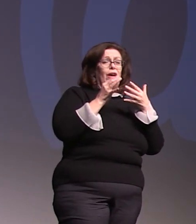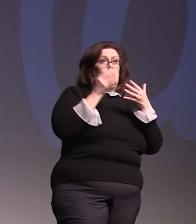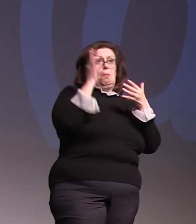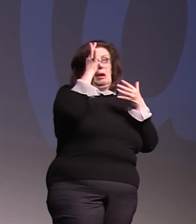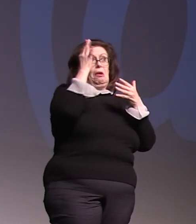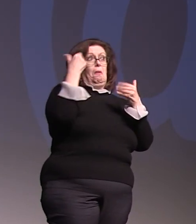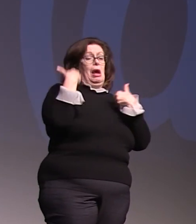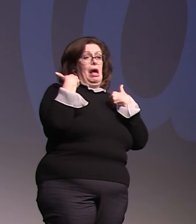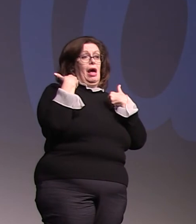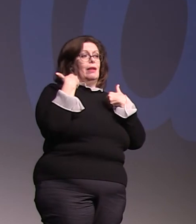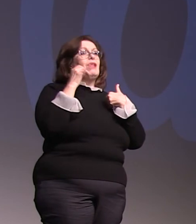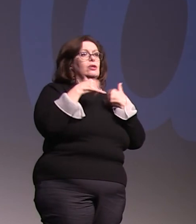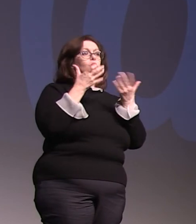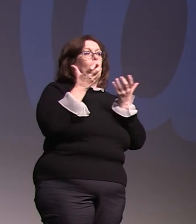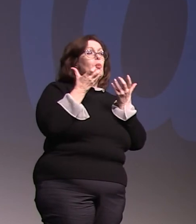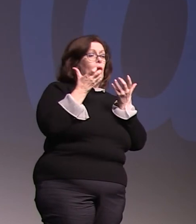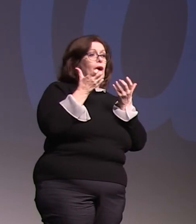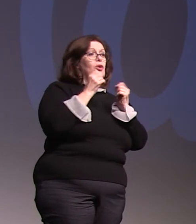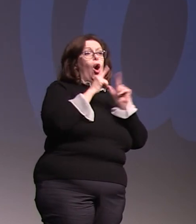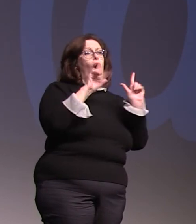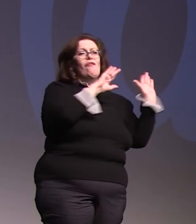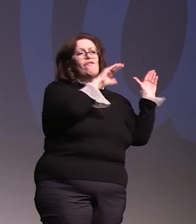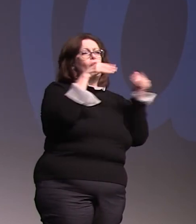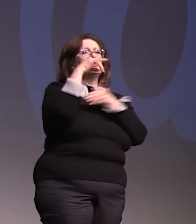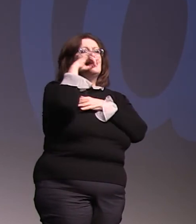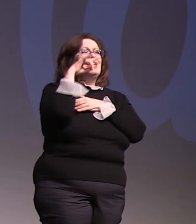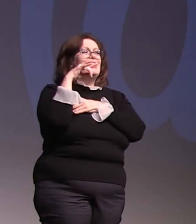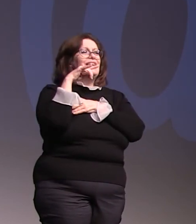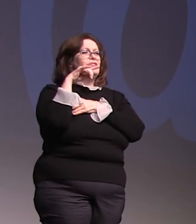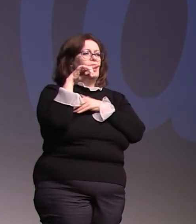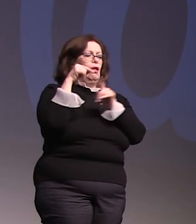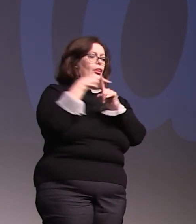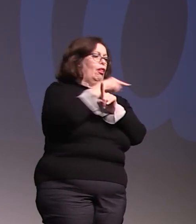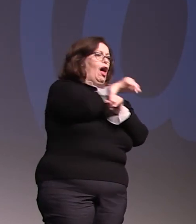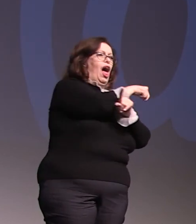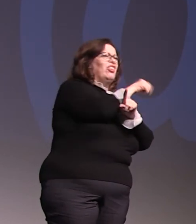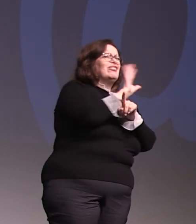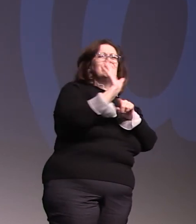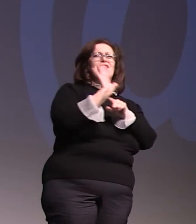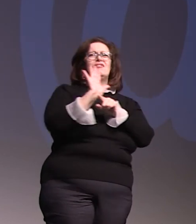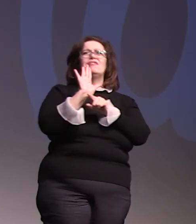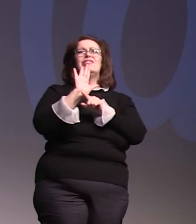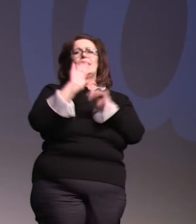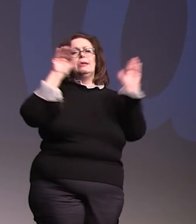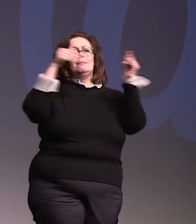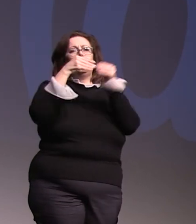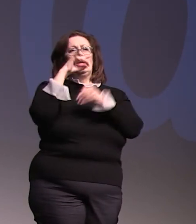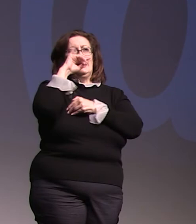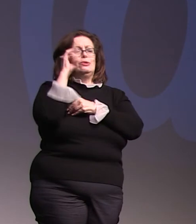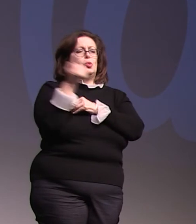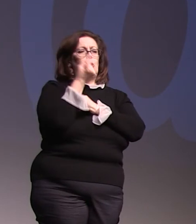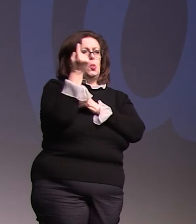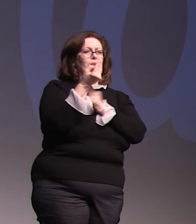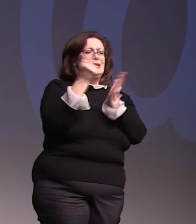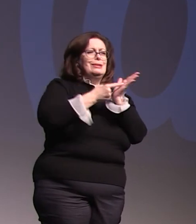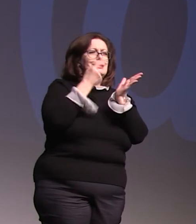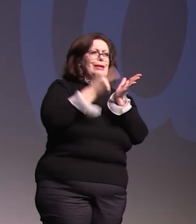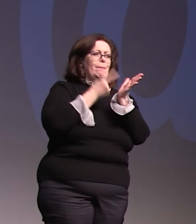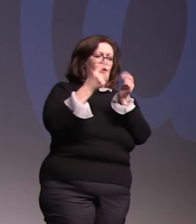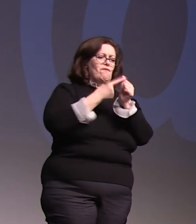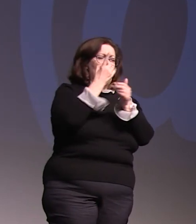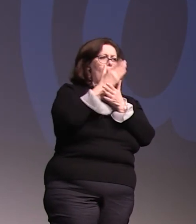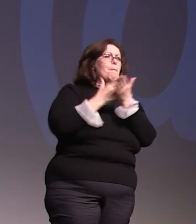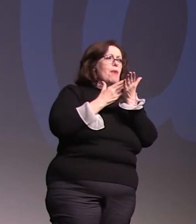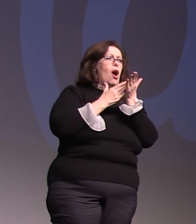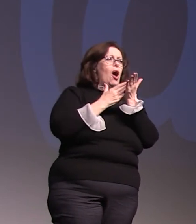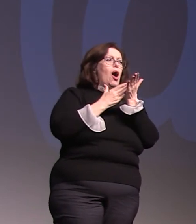out of this. This is all about kids. It can't be about anything except kids. And I will be very honest in saying that sometimes the hardest part is to actually